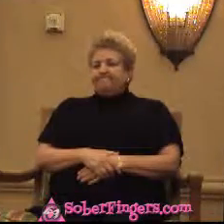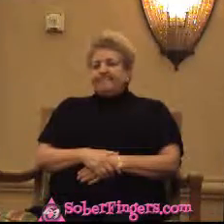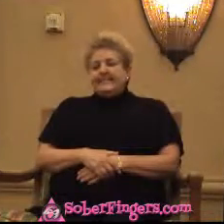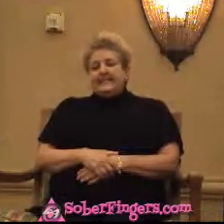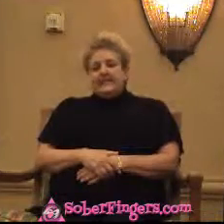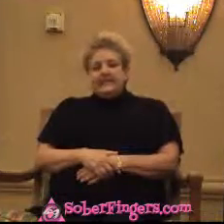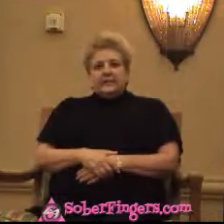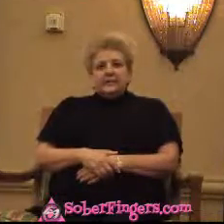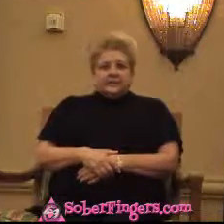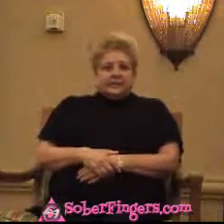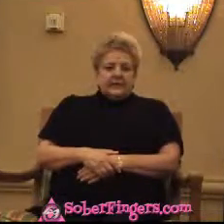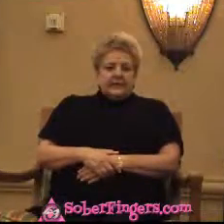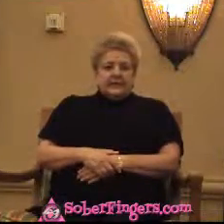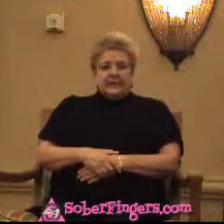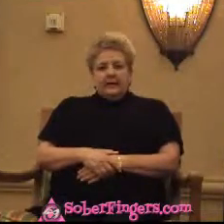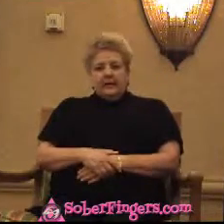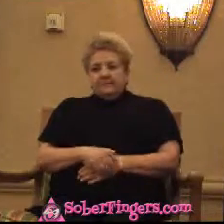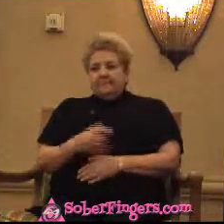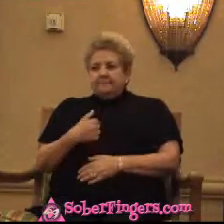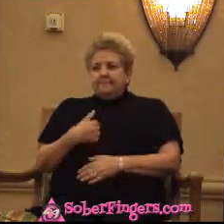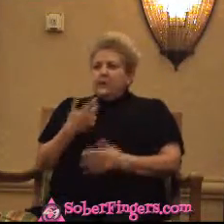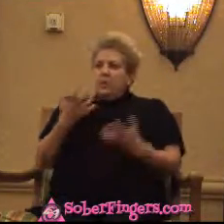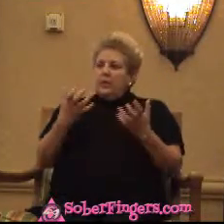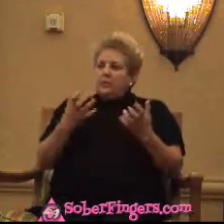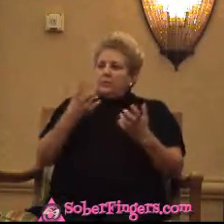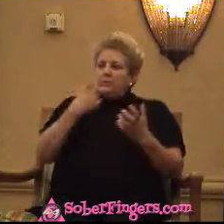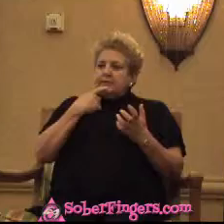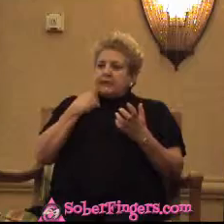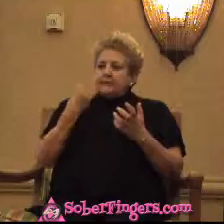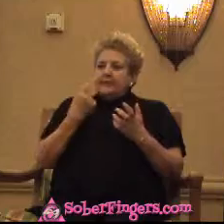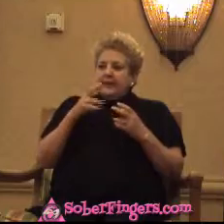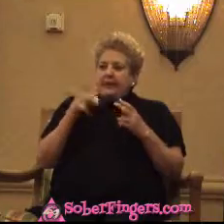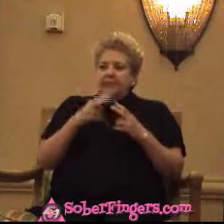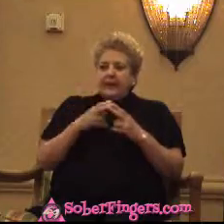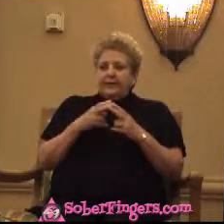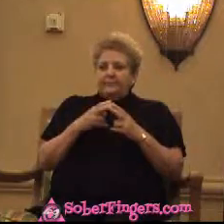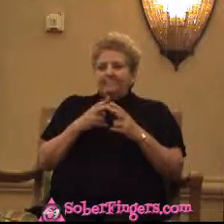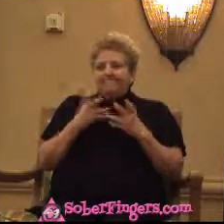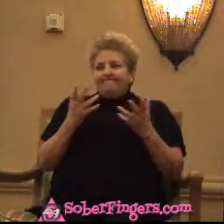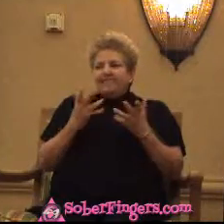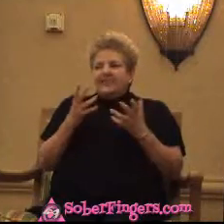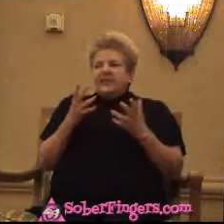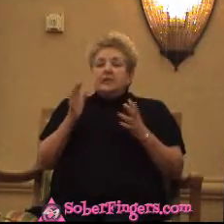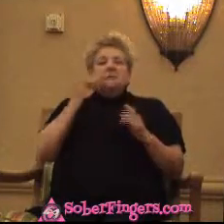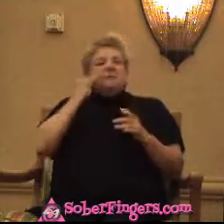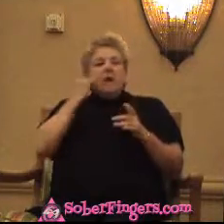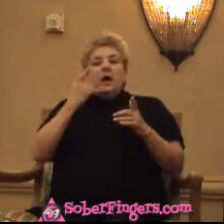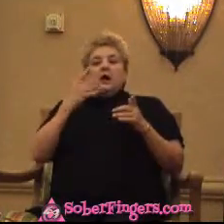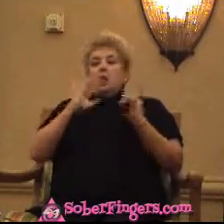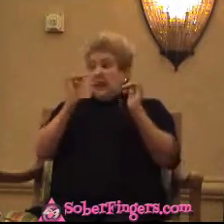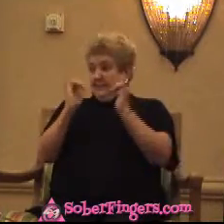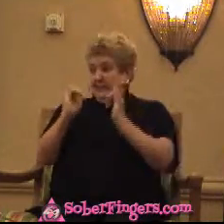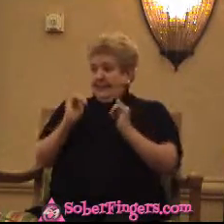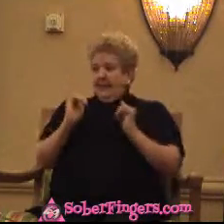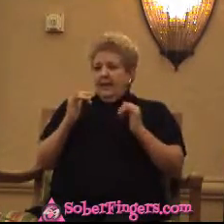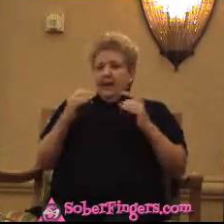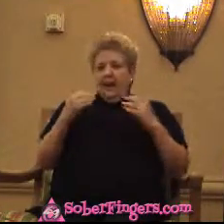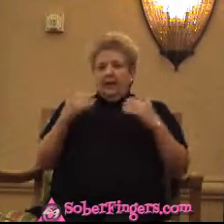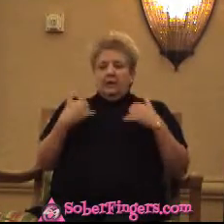wanted to say something about if there's anybody out there like me that, when I got here I had a lot of baggage. I had a lot of stuff